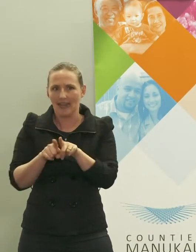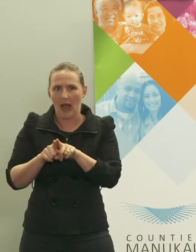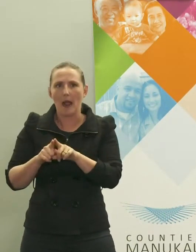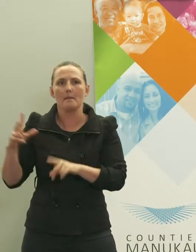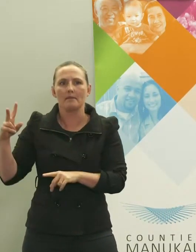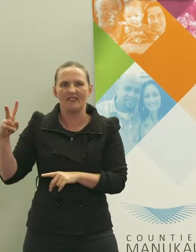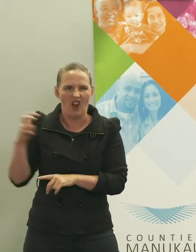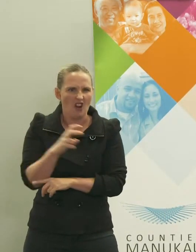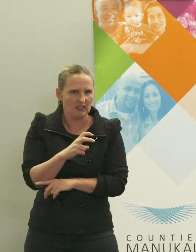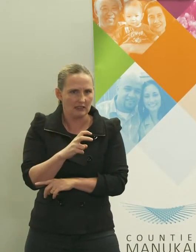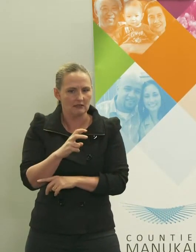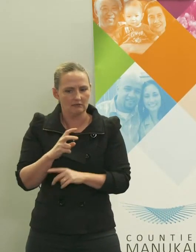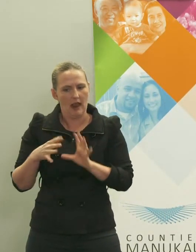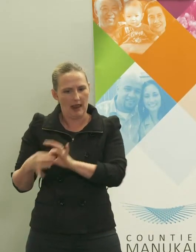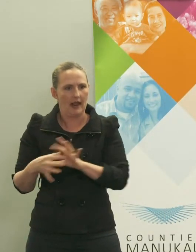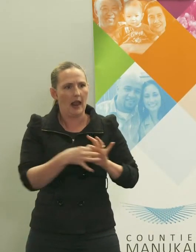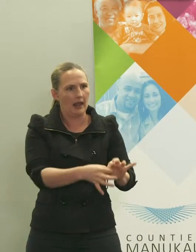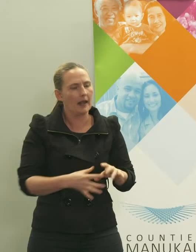up.